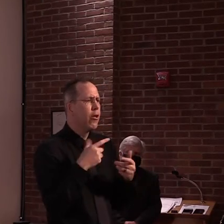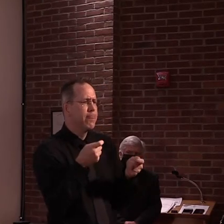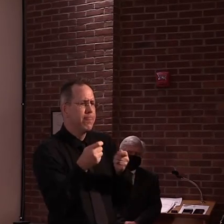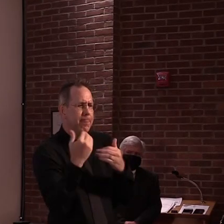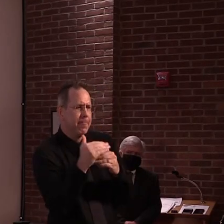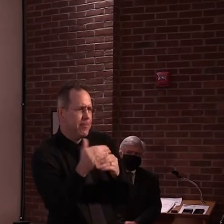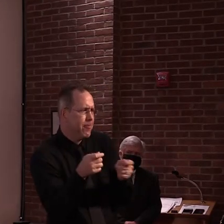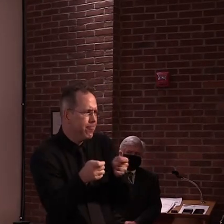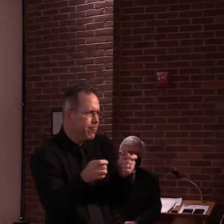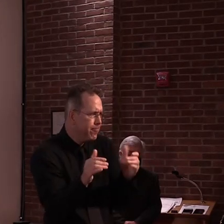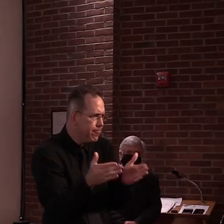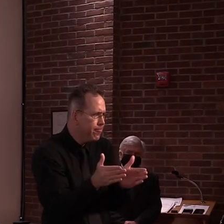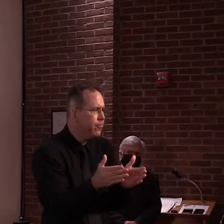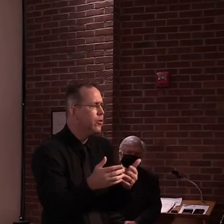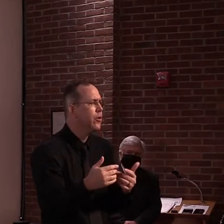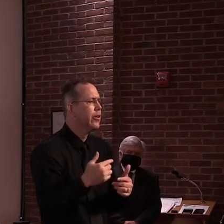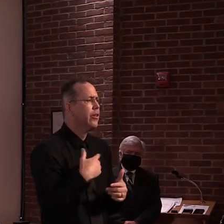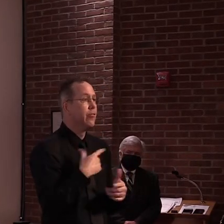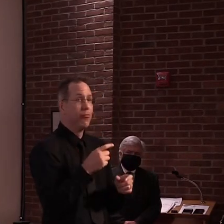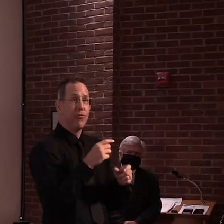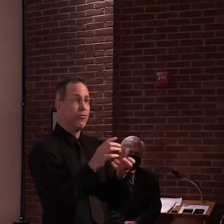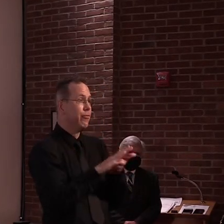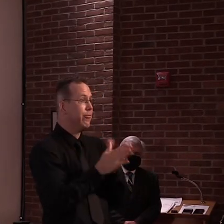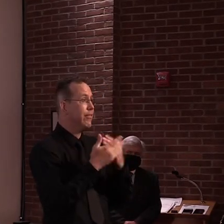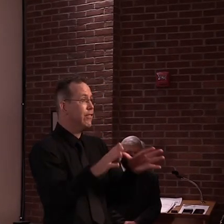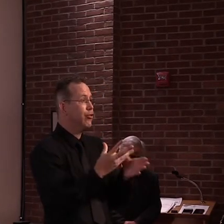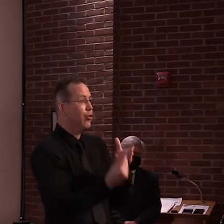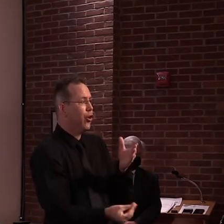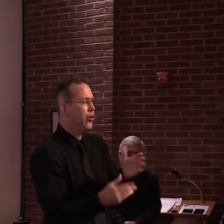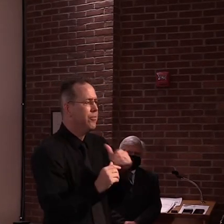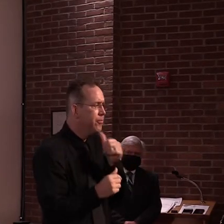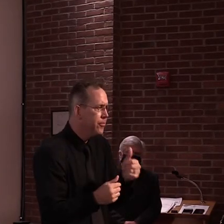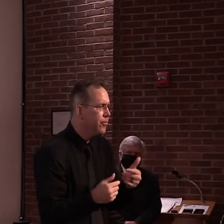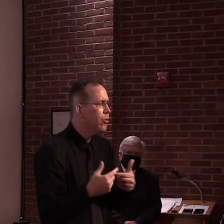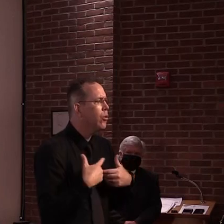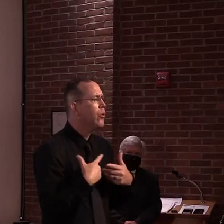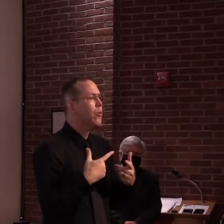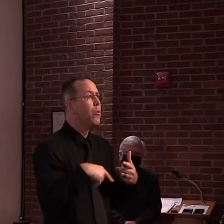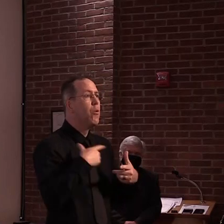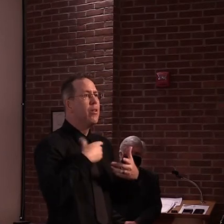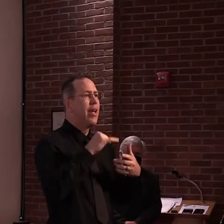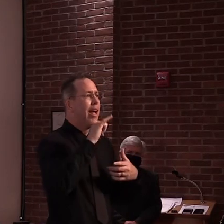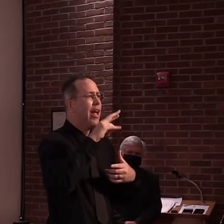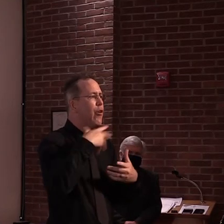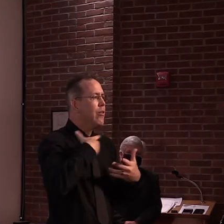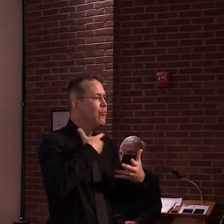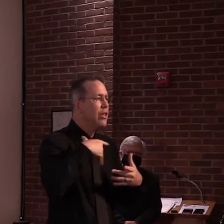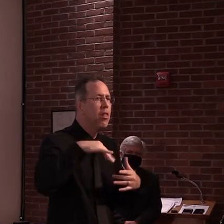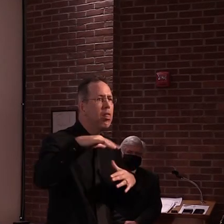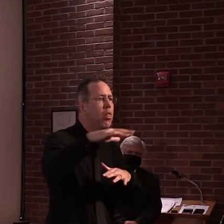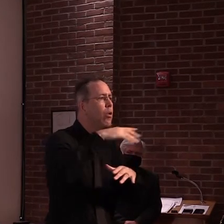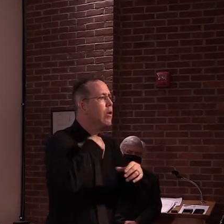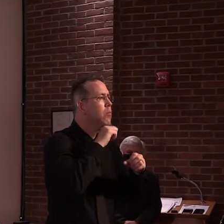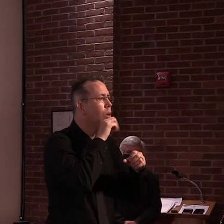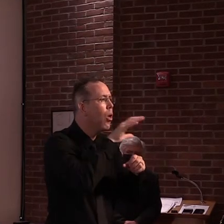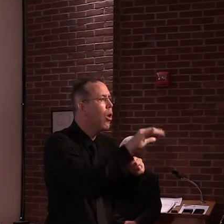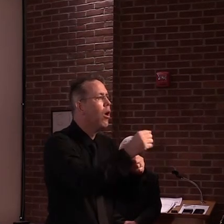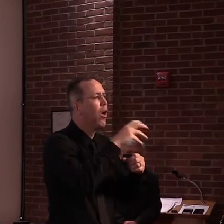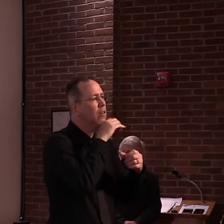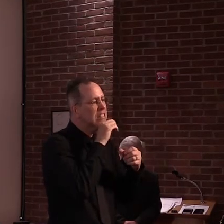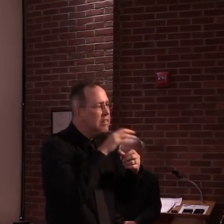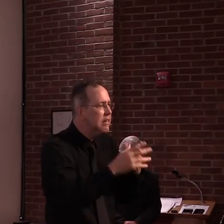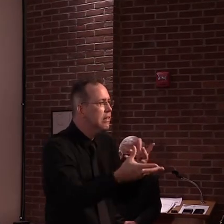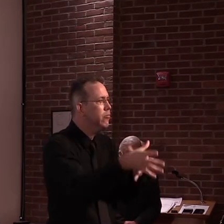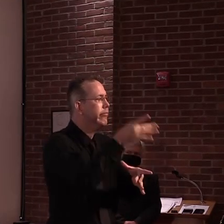we've said, it's in the air we breathe that we all share. So the reality is, I wouldn't want to label